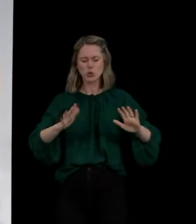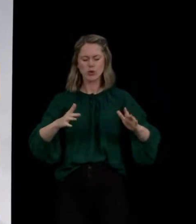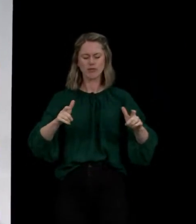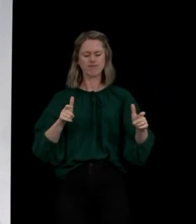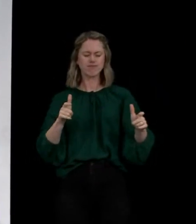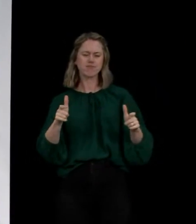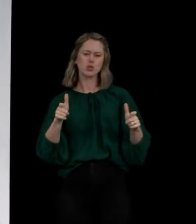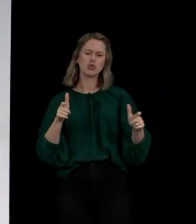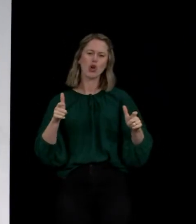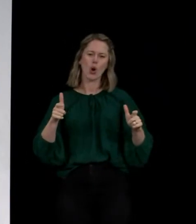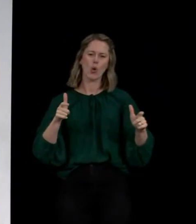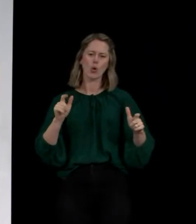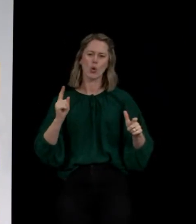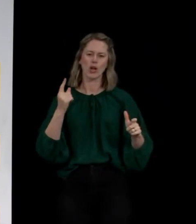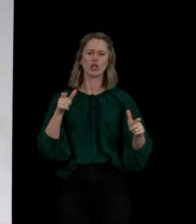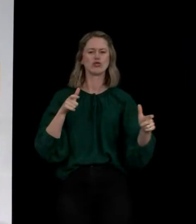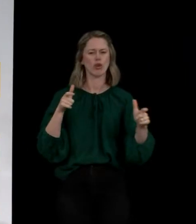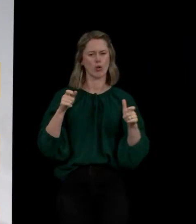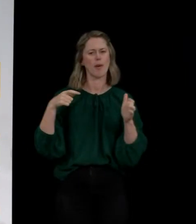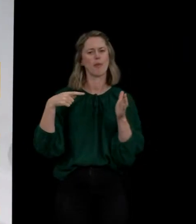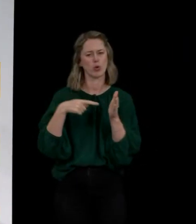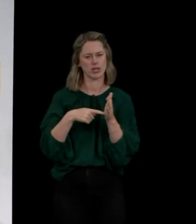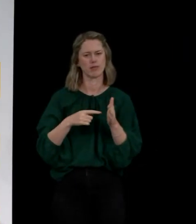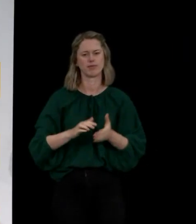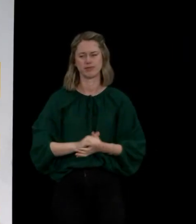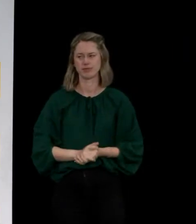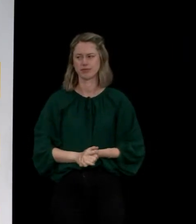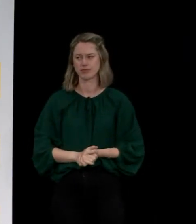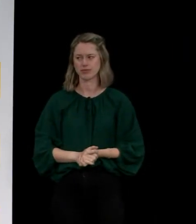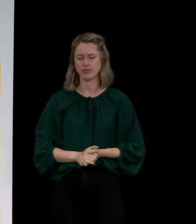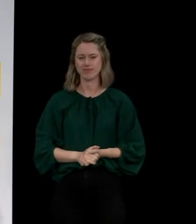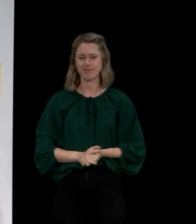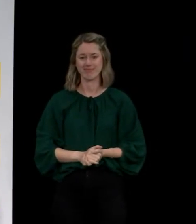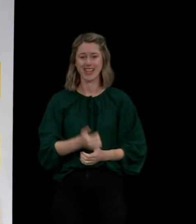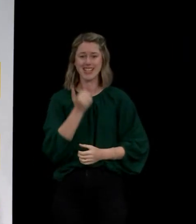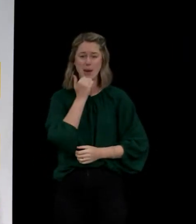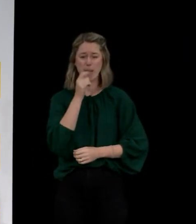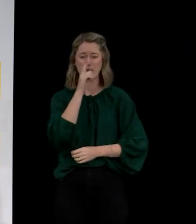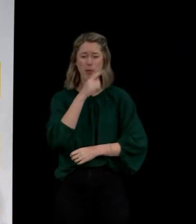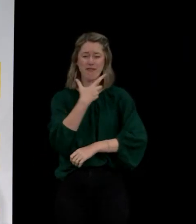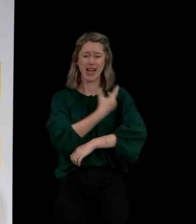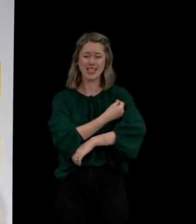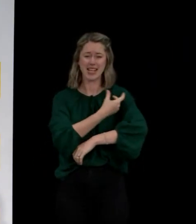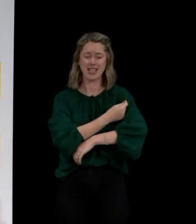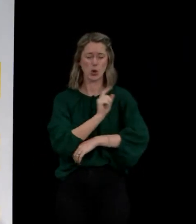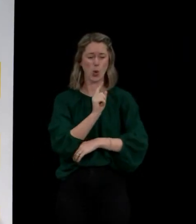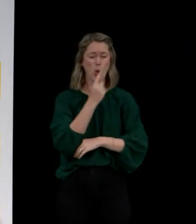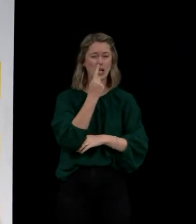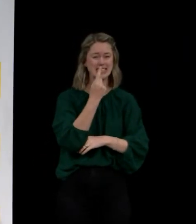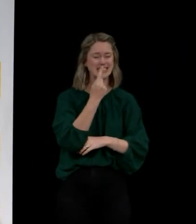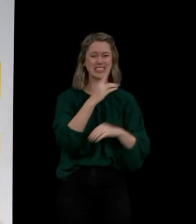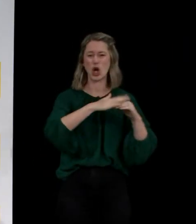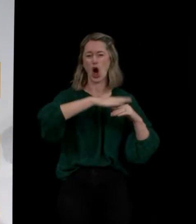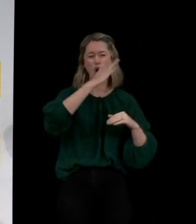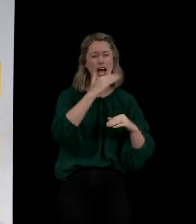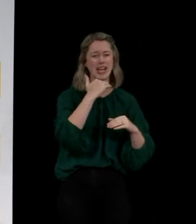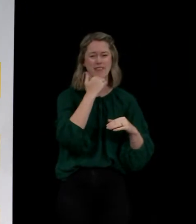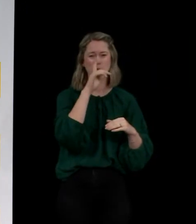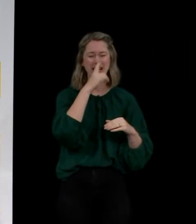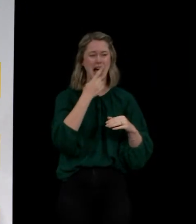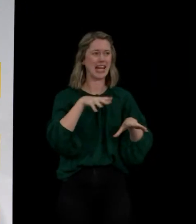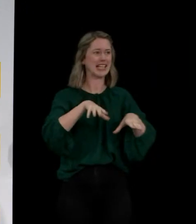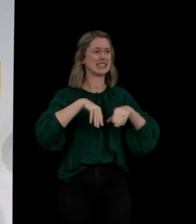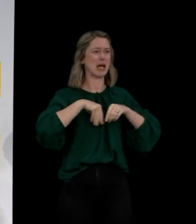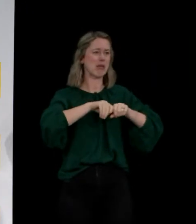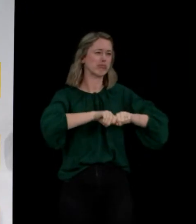in Auckland, and control is key. We simply do not have enough people vaccinated in Auckland or in New Zealand to tolerate